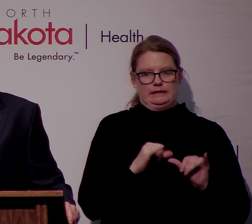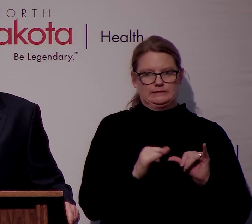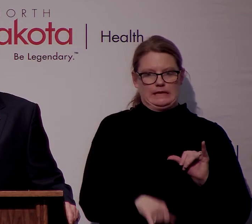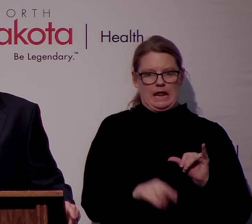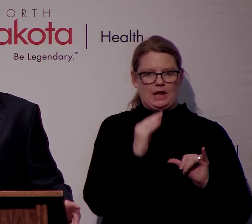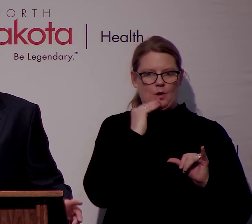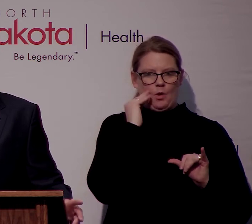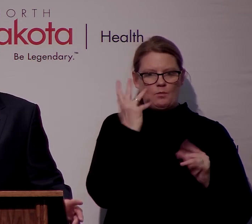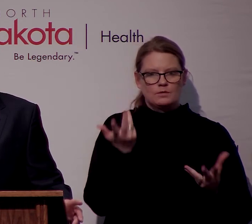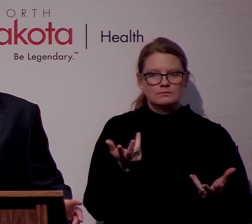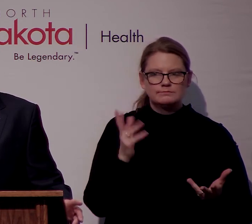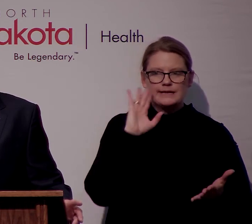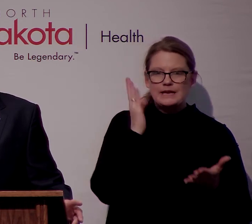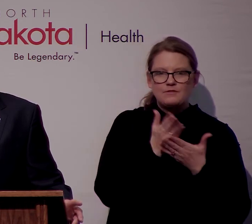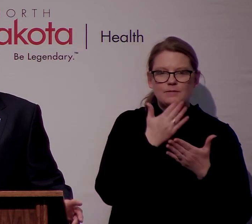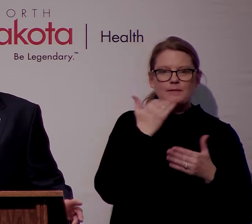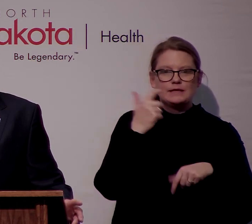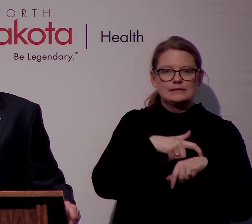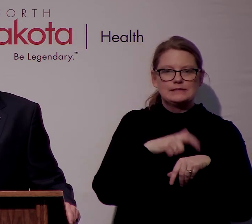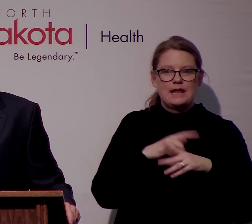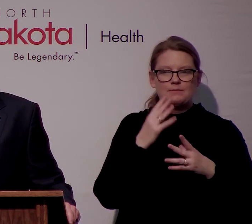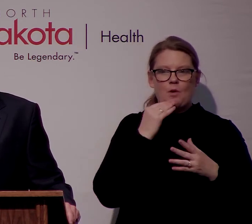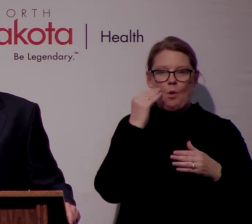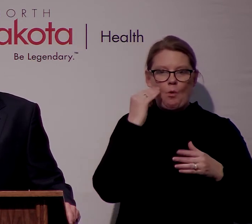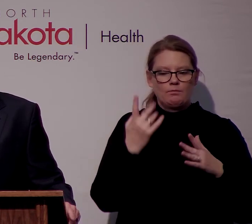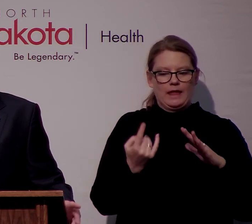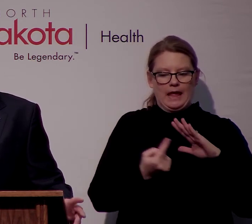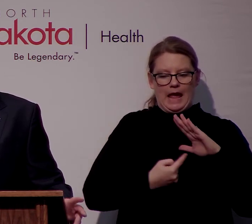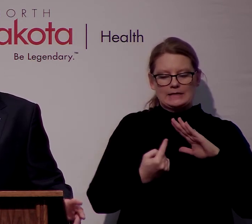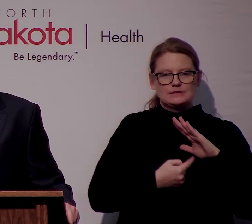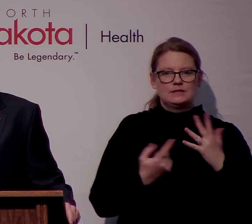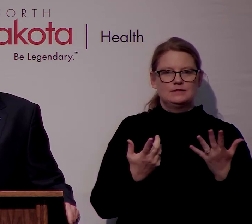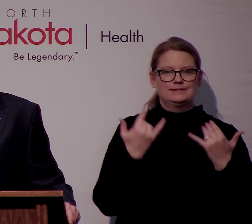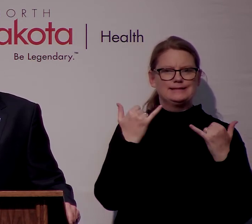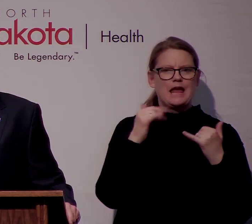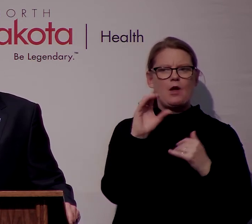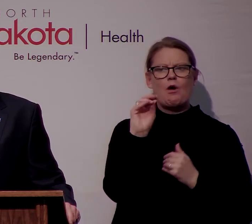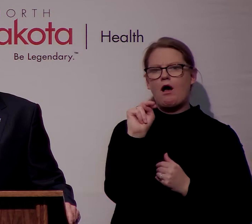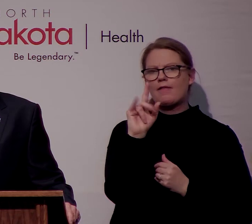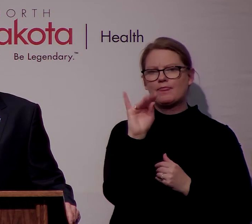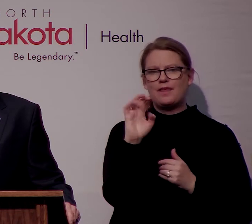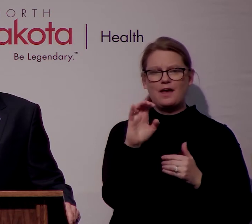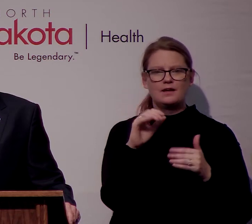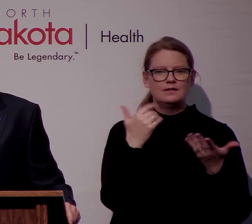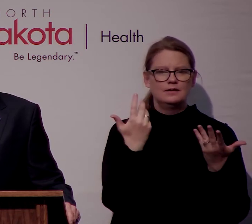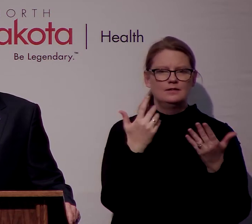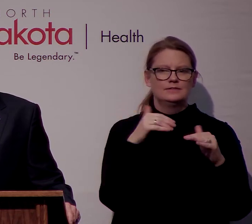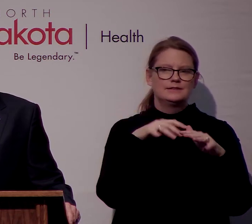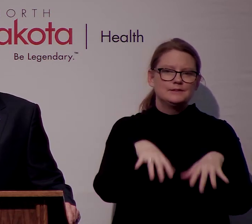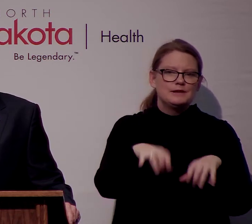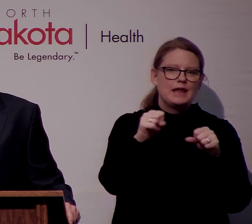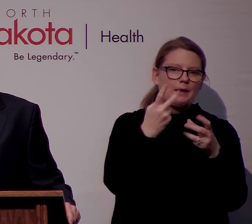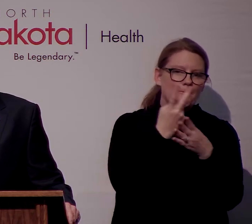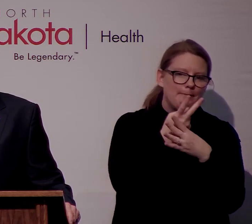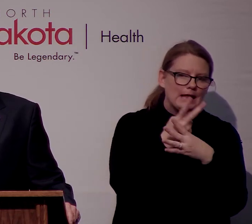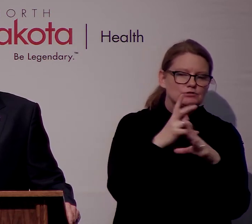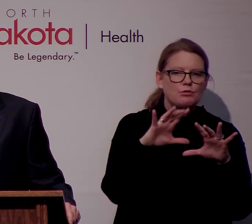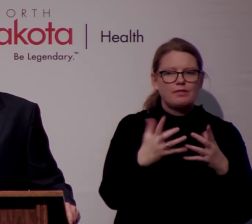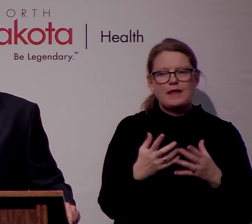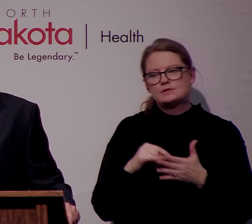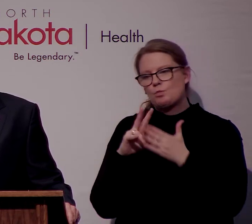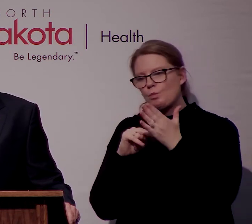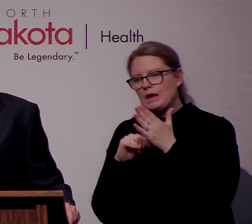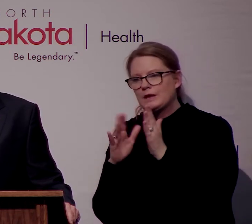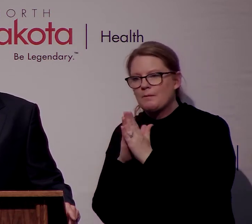I would say never been a better time to be home isolating. I mean, with the available online resources that are available, take a master class, read a book,